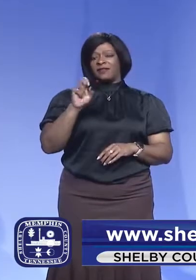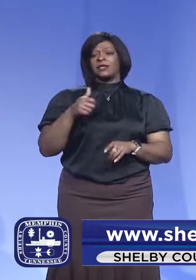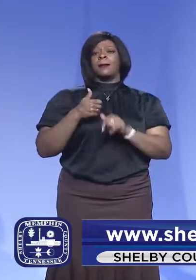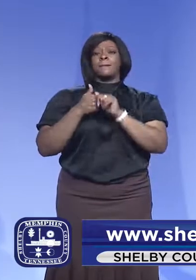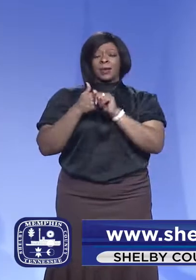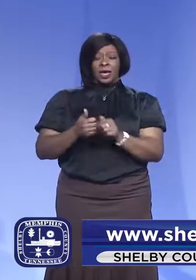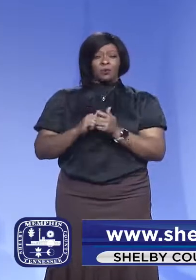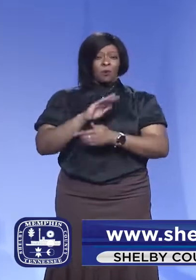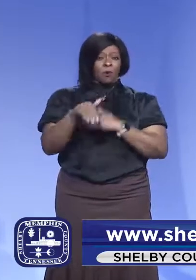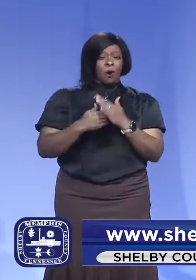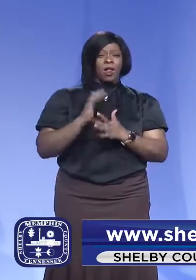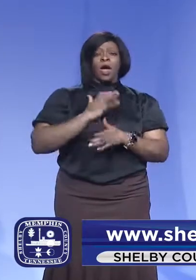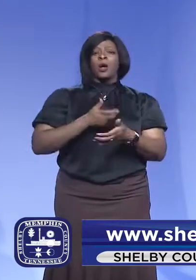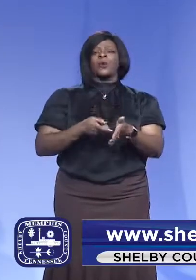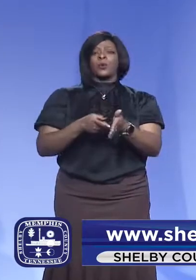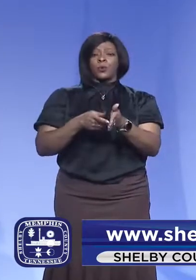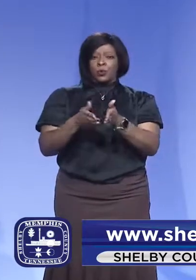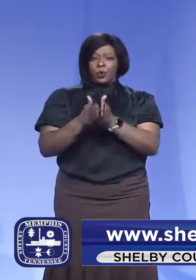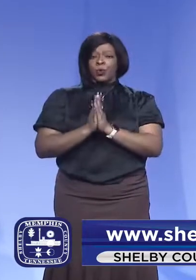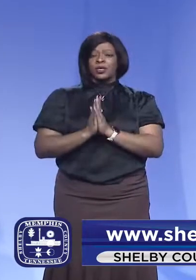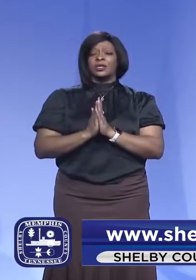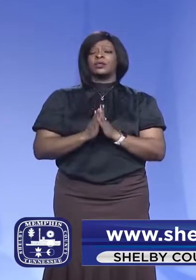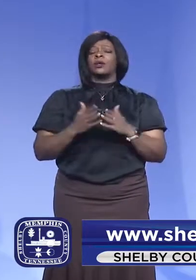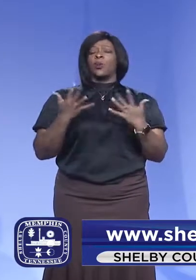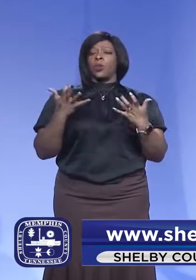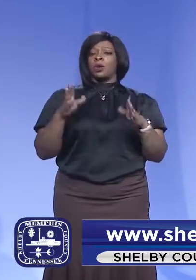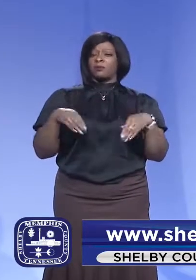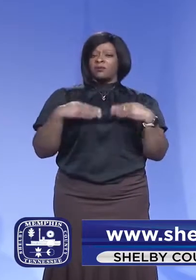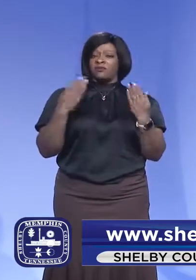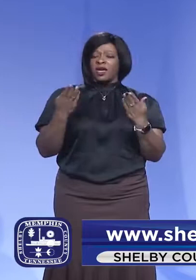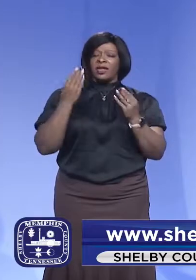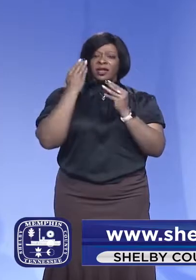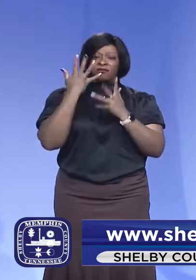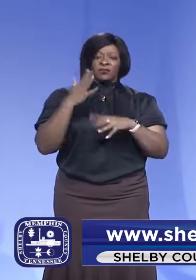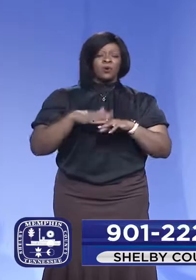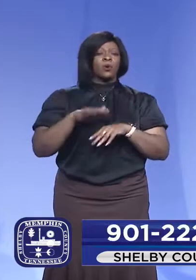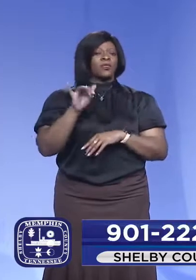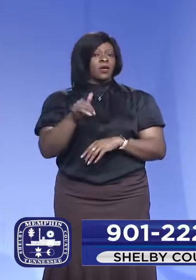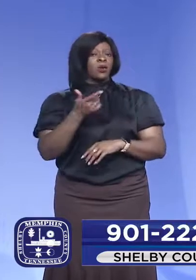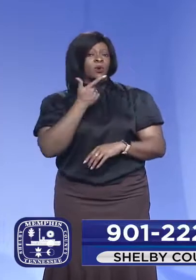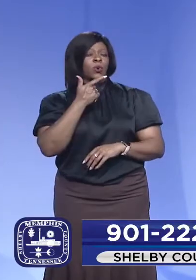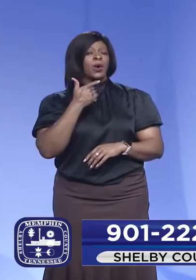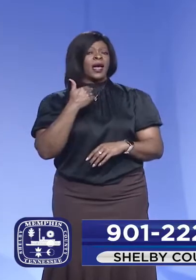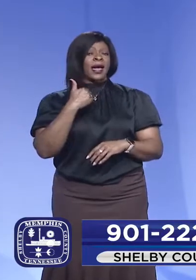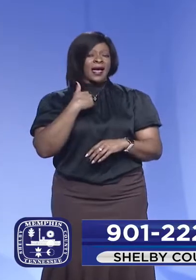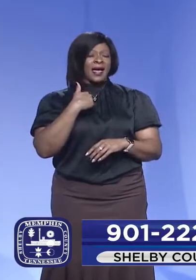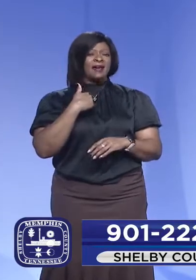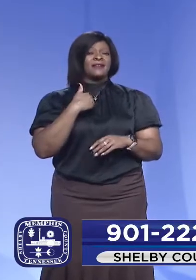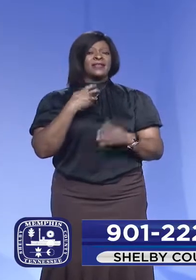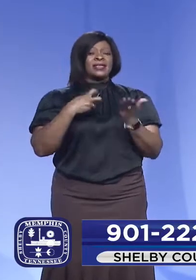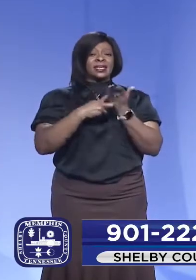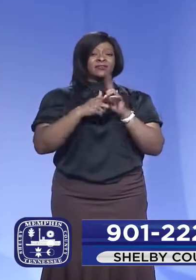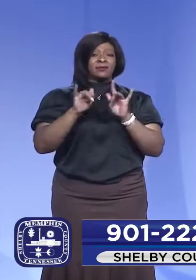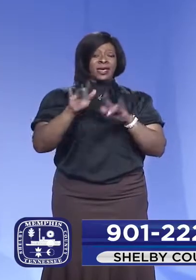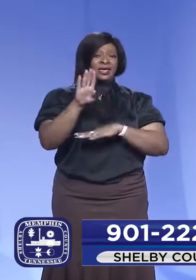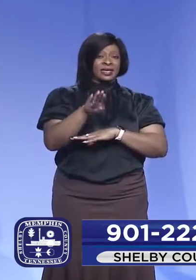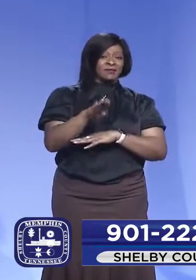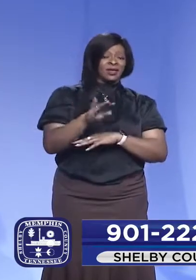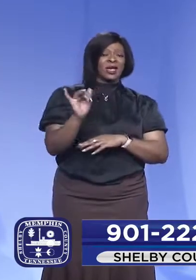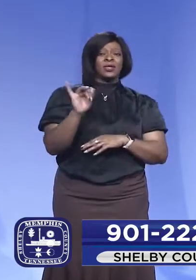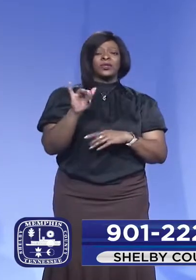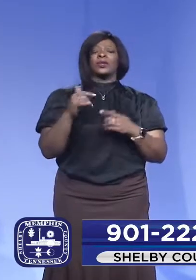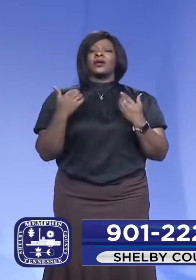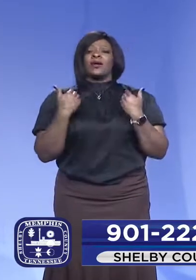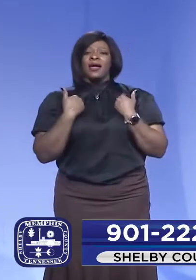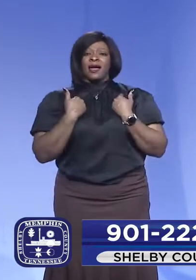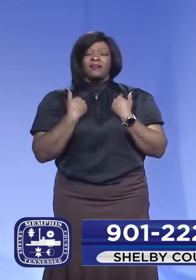comply with all of our requests. One, to provide information on those who had tickets from that evening, as well as to